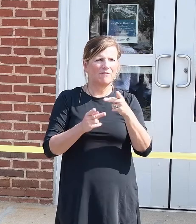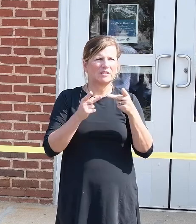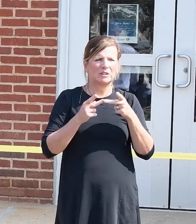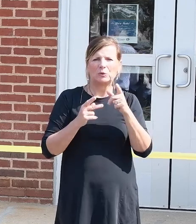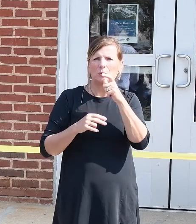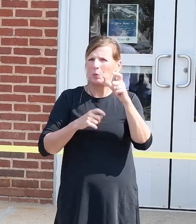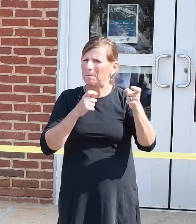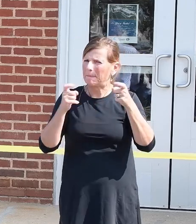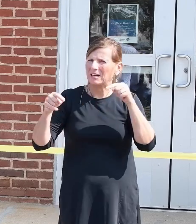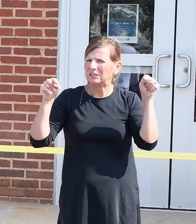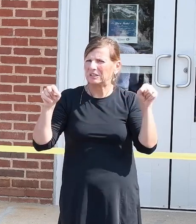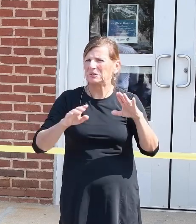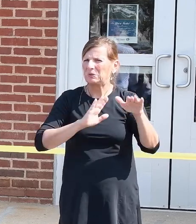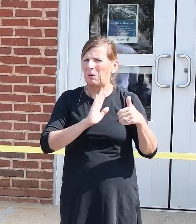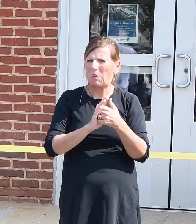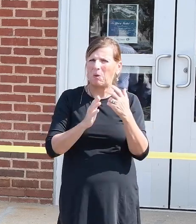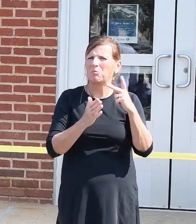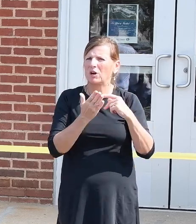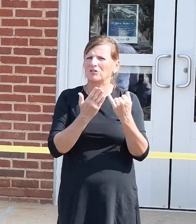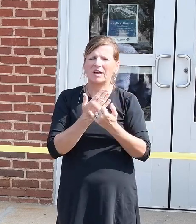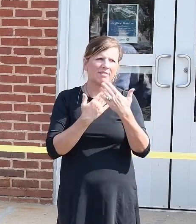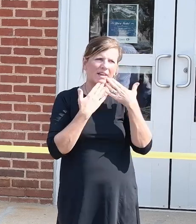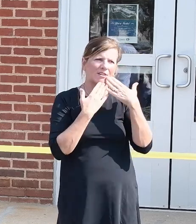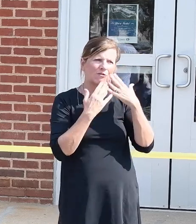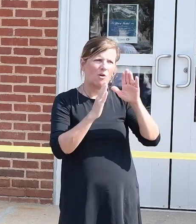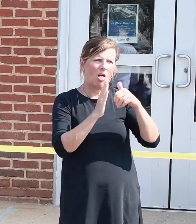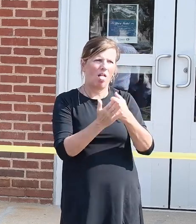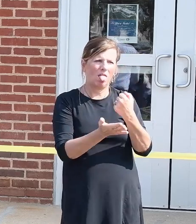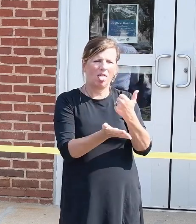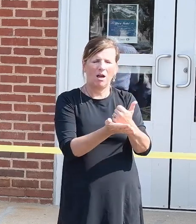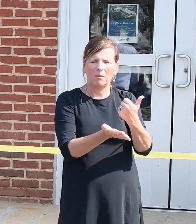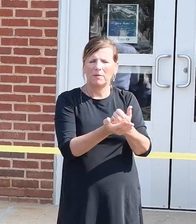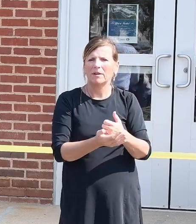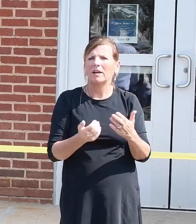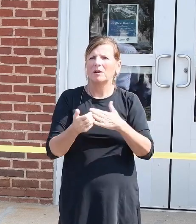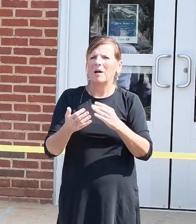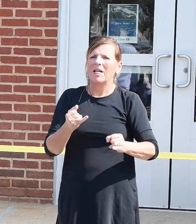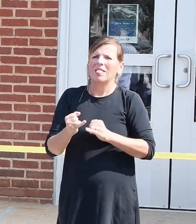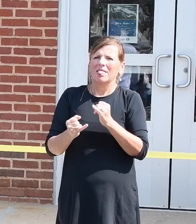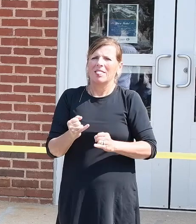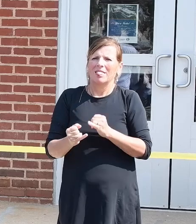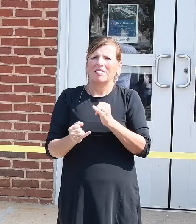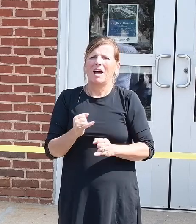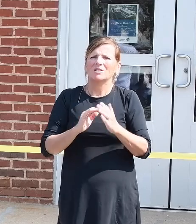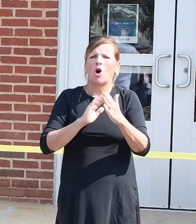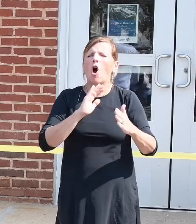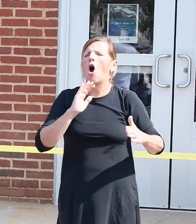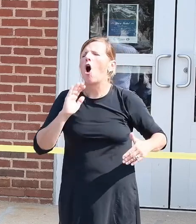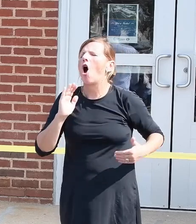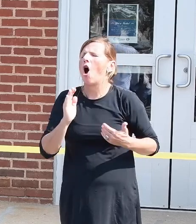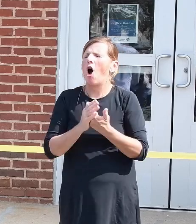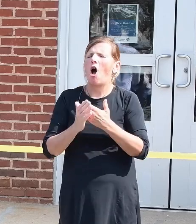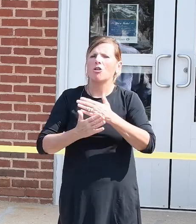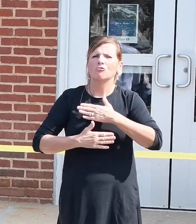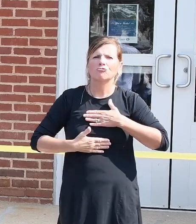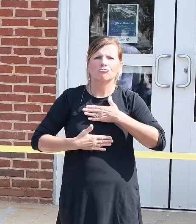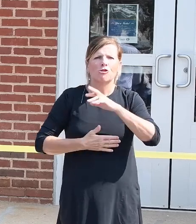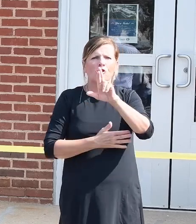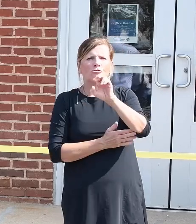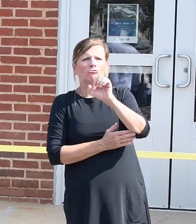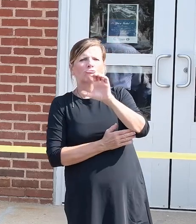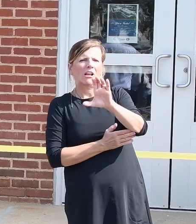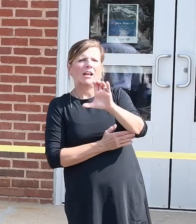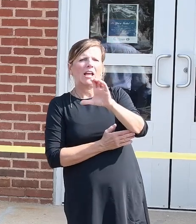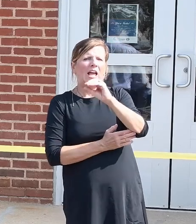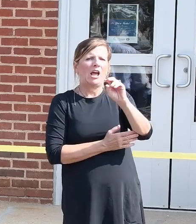entire project. Great job. Appreciate all your help. Last but not least, all the Recreation and Park staff and the Recreation and Parks